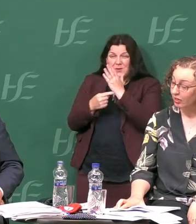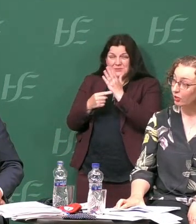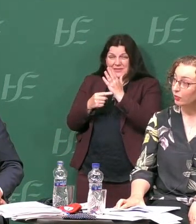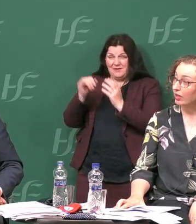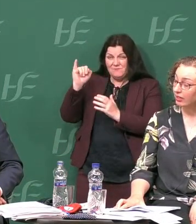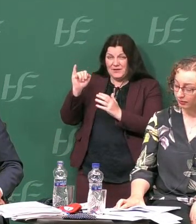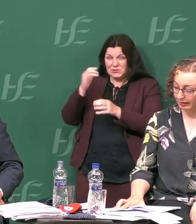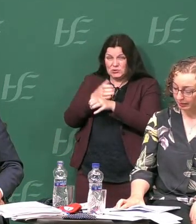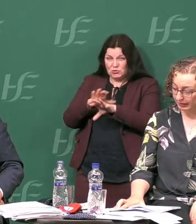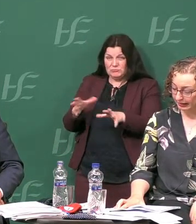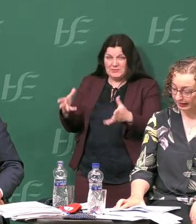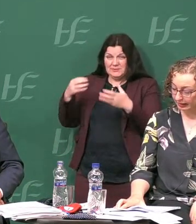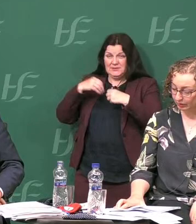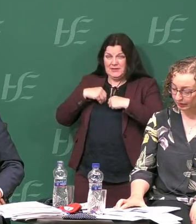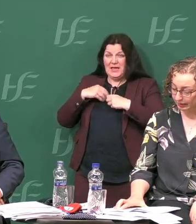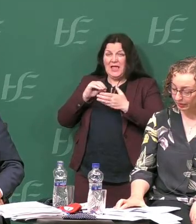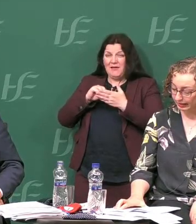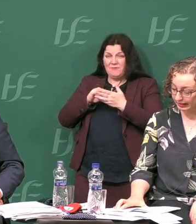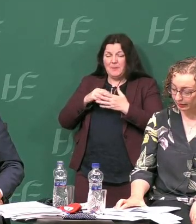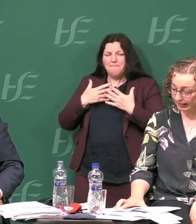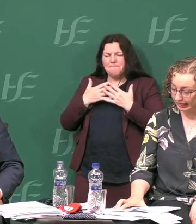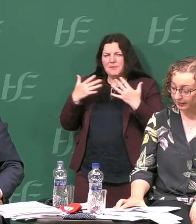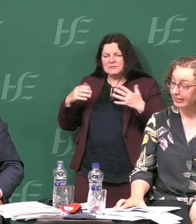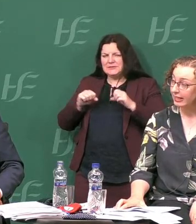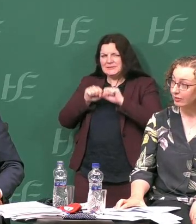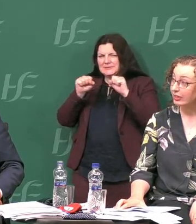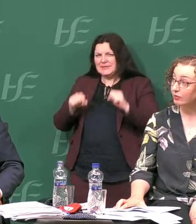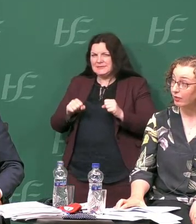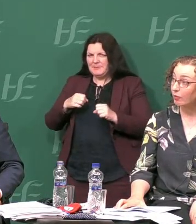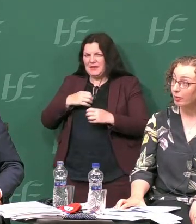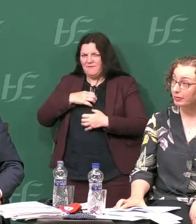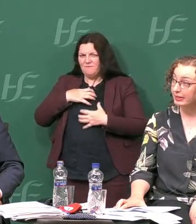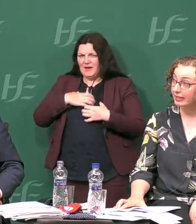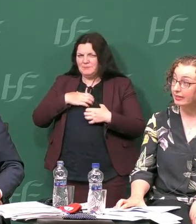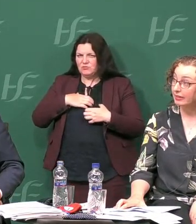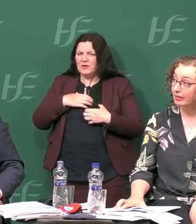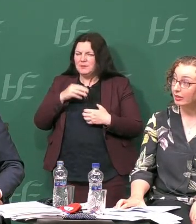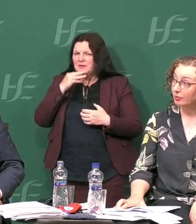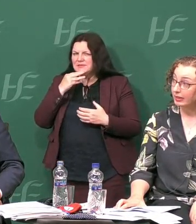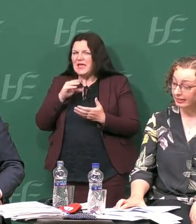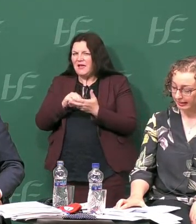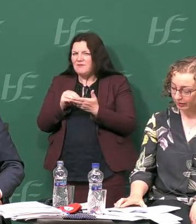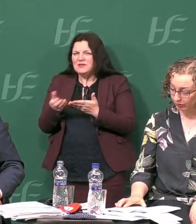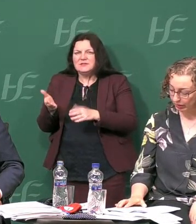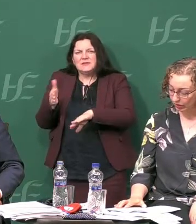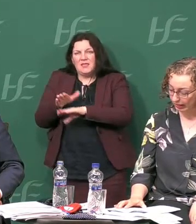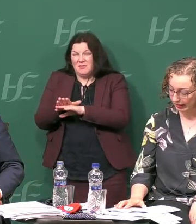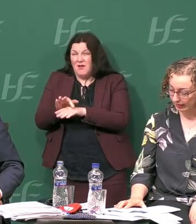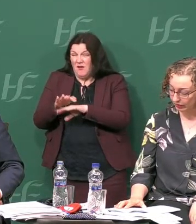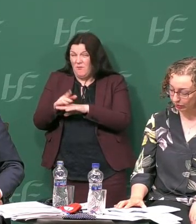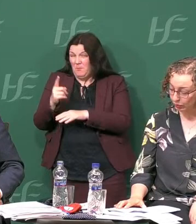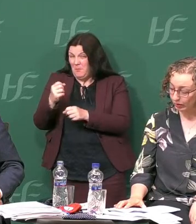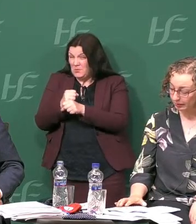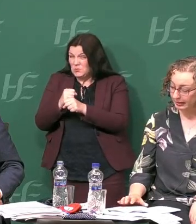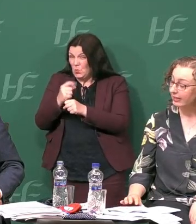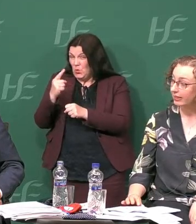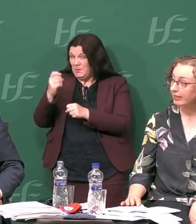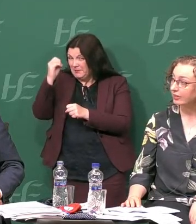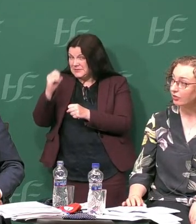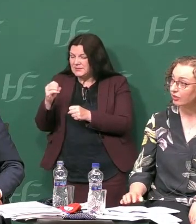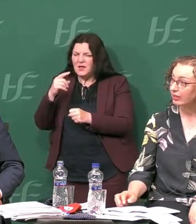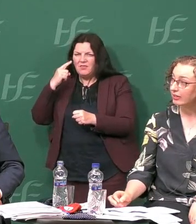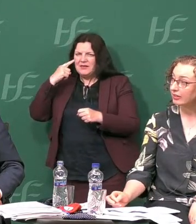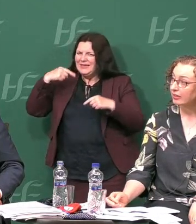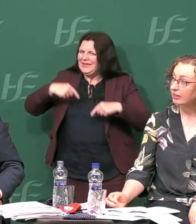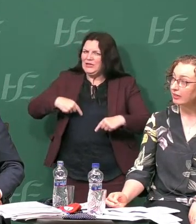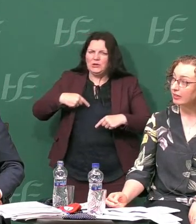children who developed the multi-system inflammatory disease with a case fatality rate of around 1%. But that's data from the UK. There's small numbers, I think, in